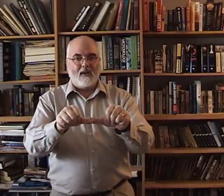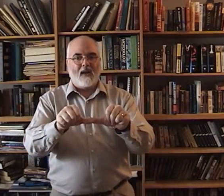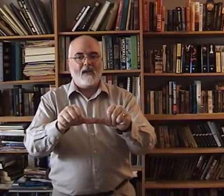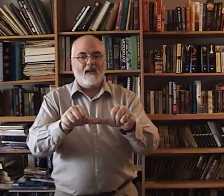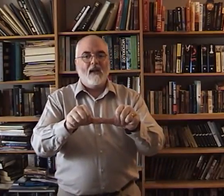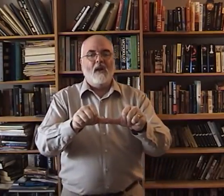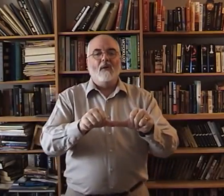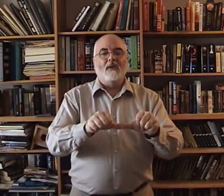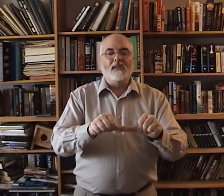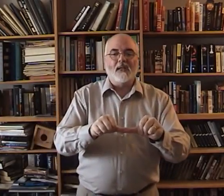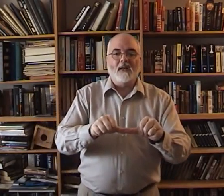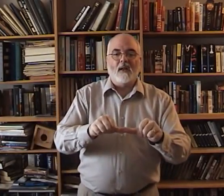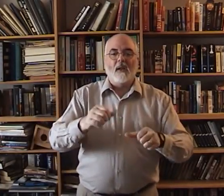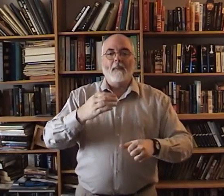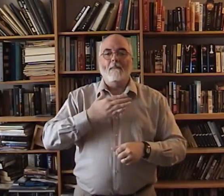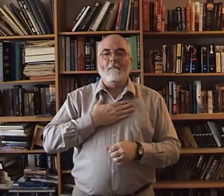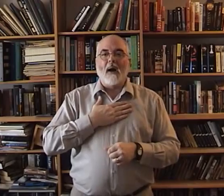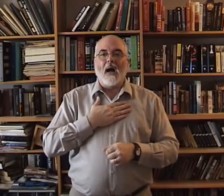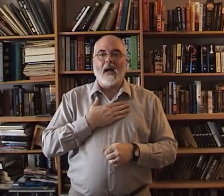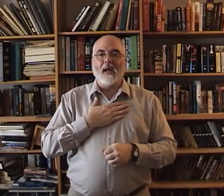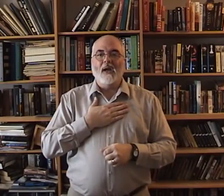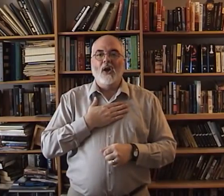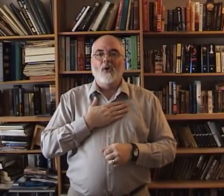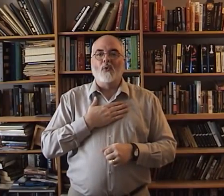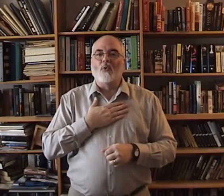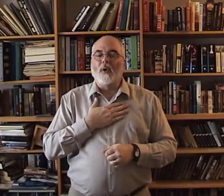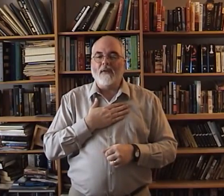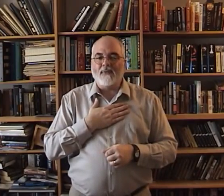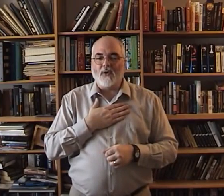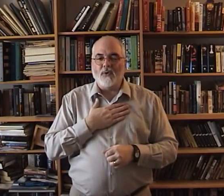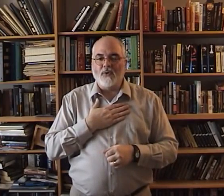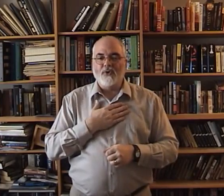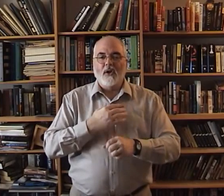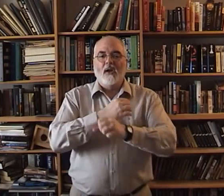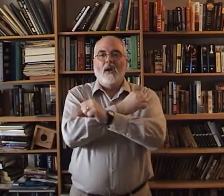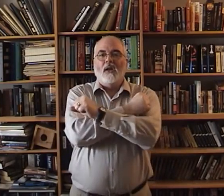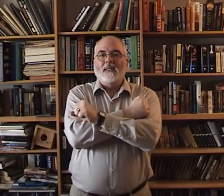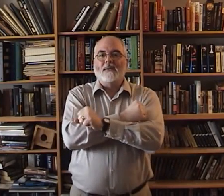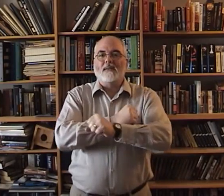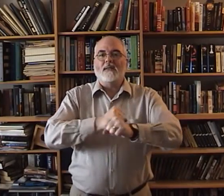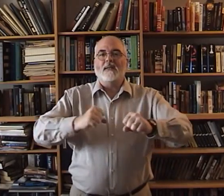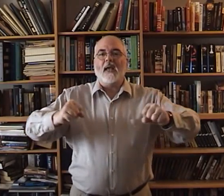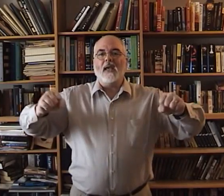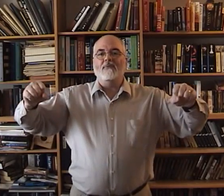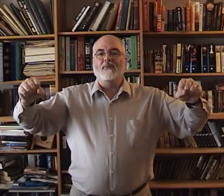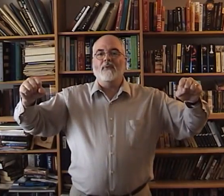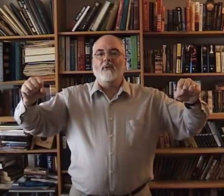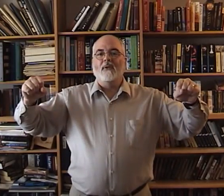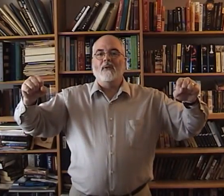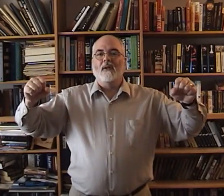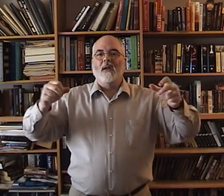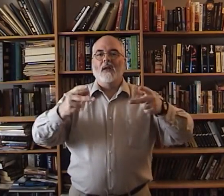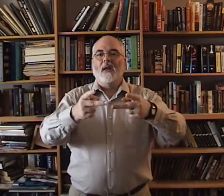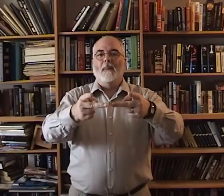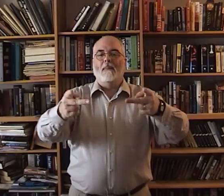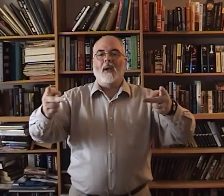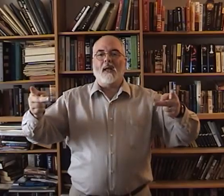Okay? Still my refuge. Safe